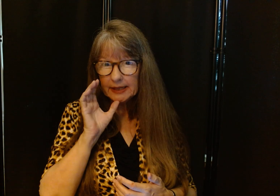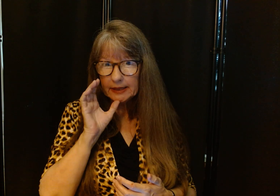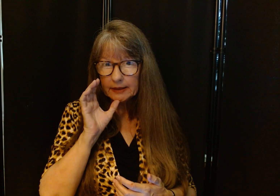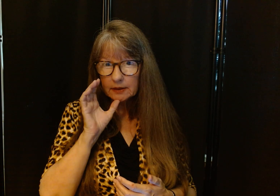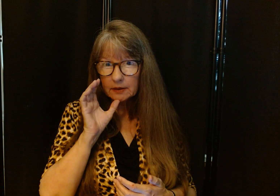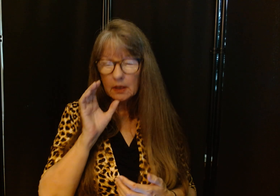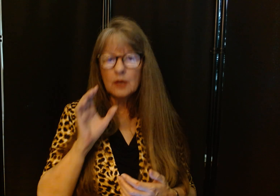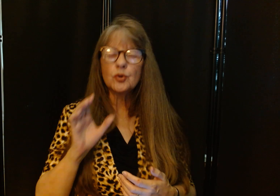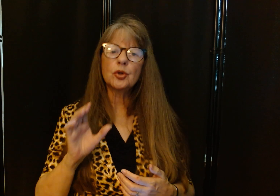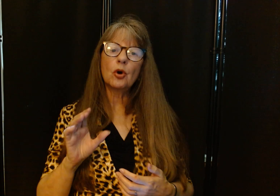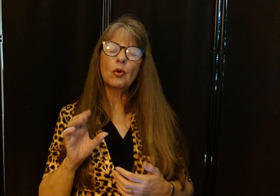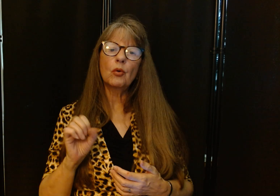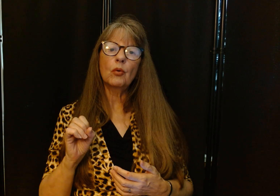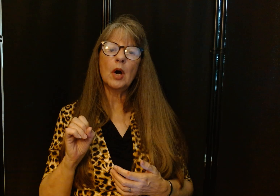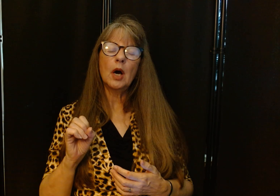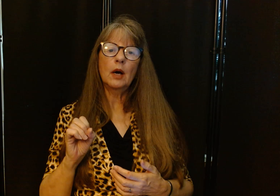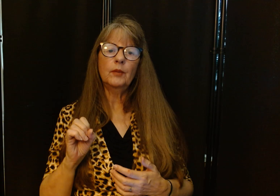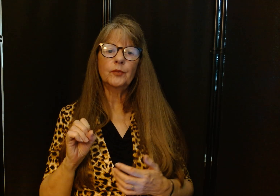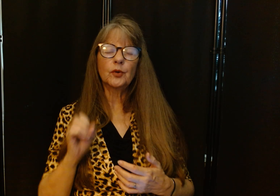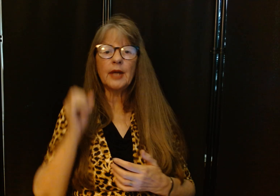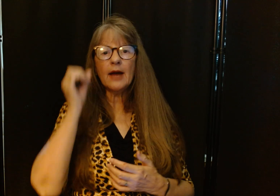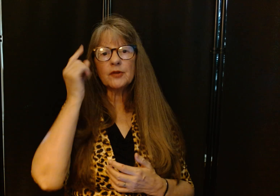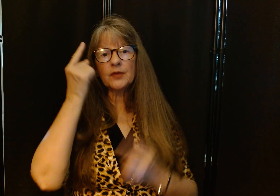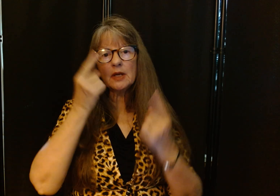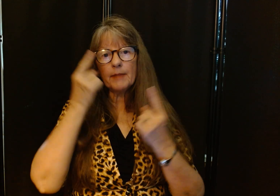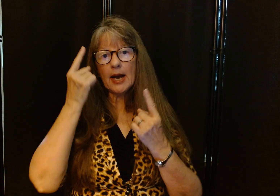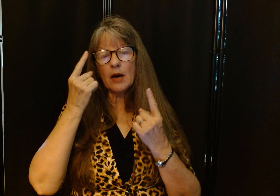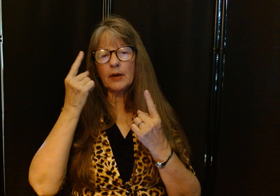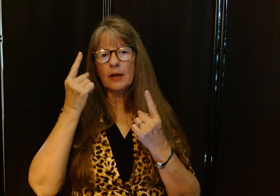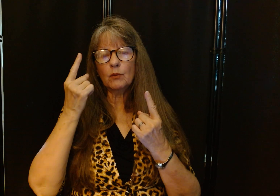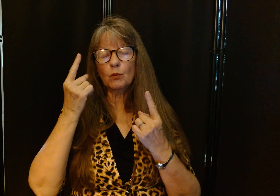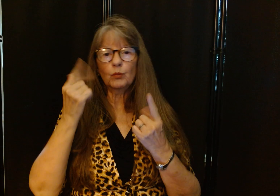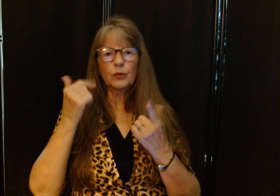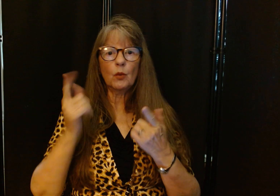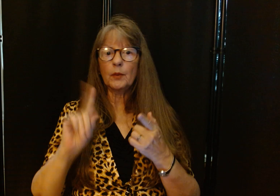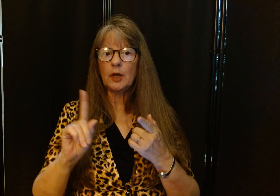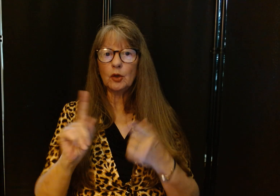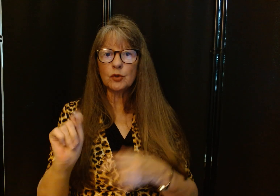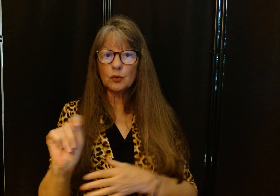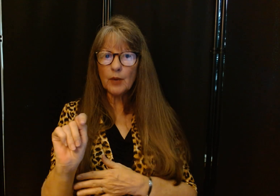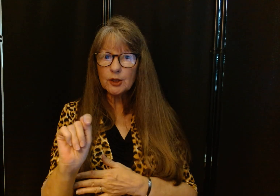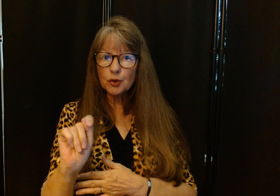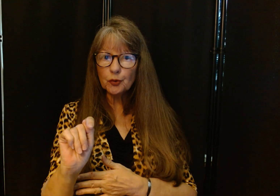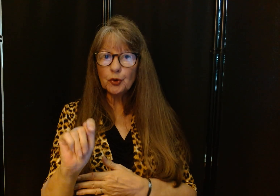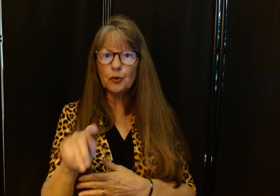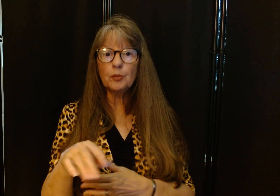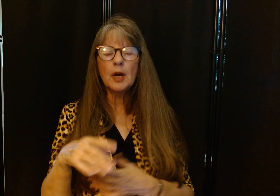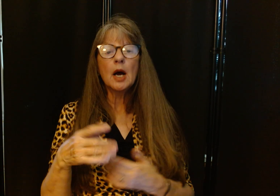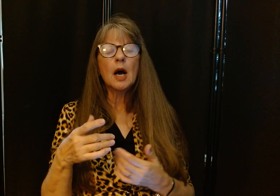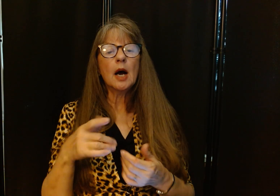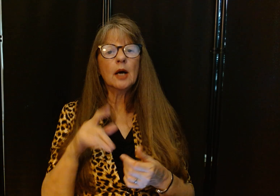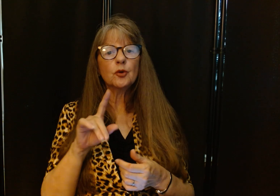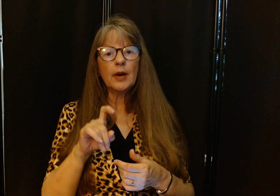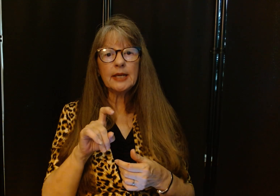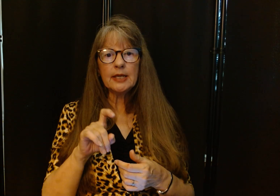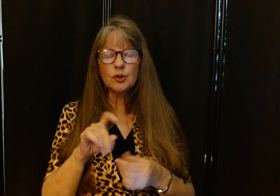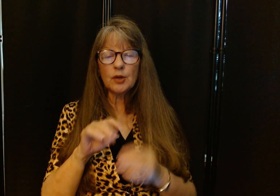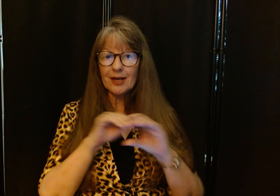drinking. So you're going to have to think about, where we're going to use the restroom. Do I need to kind of